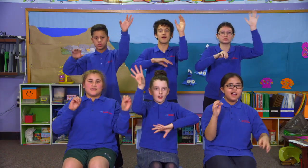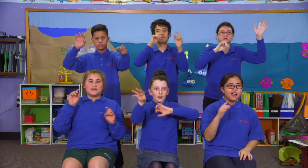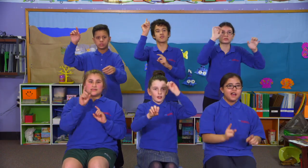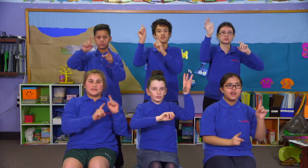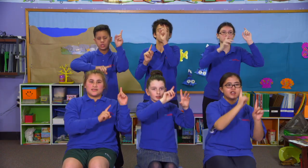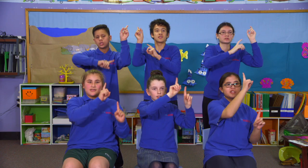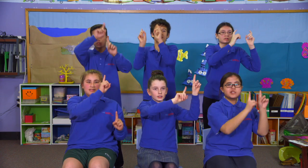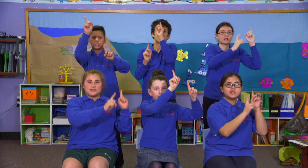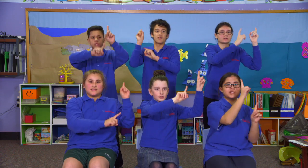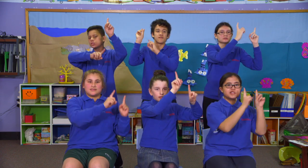every city, every